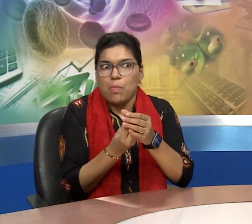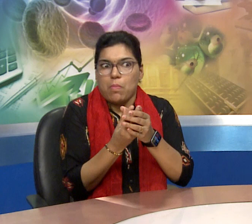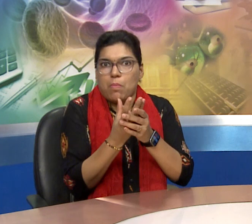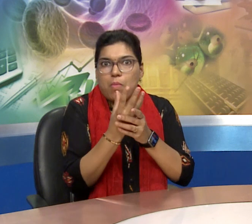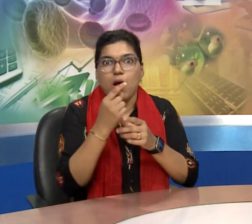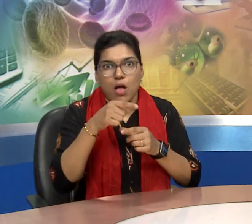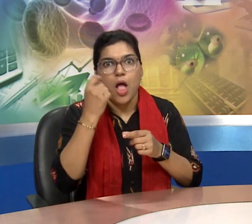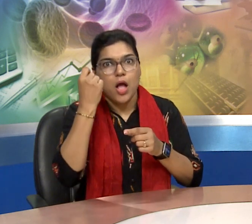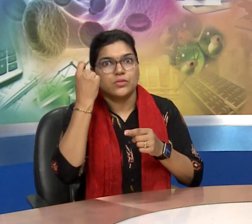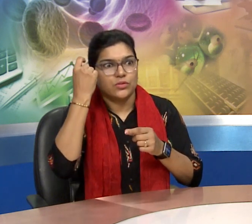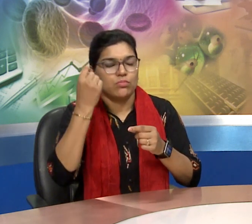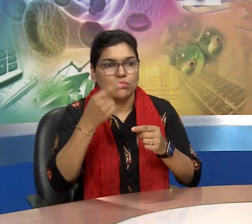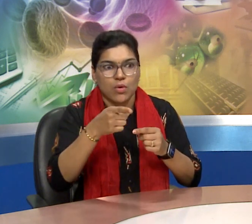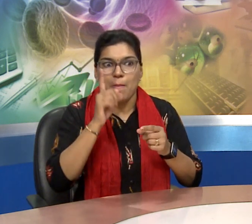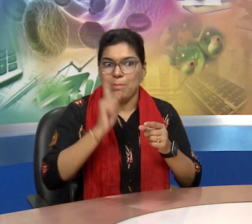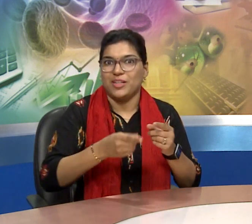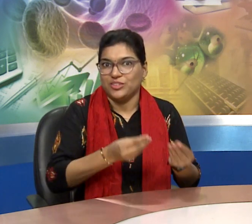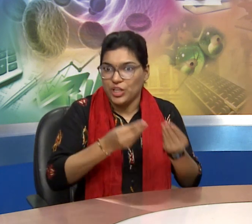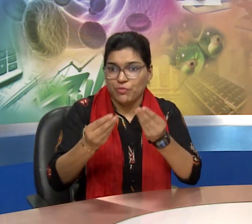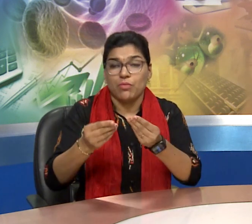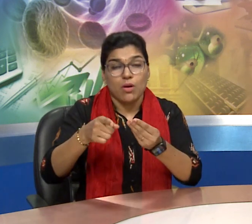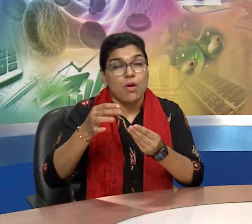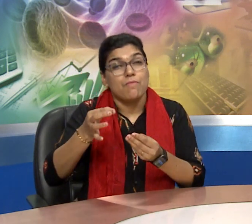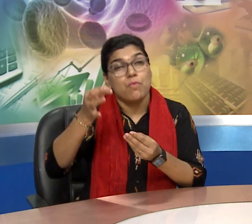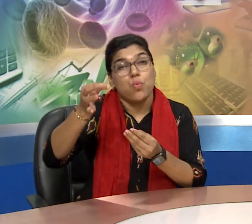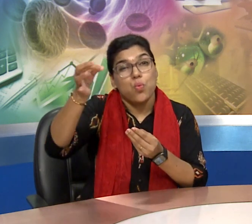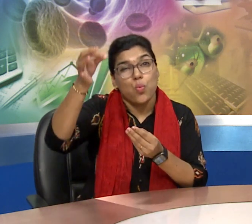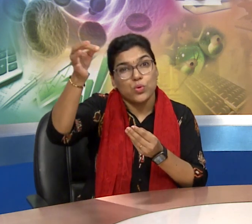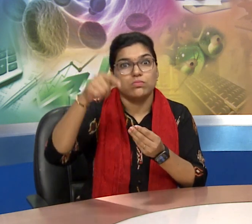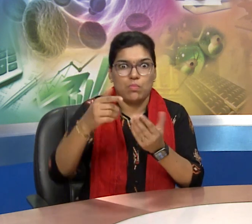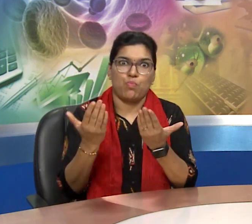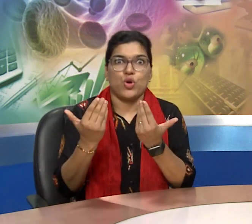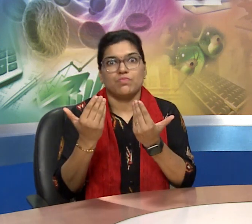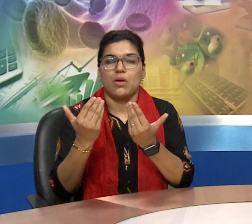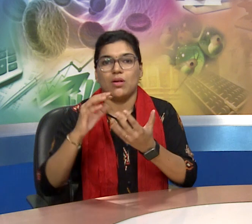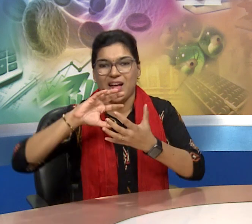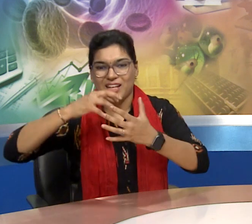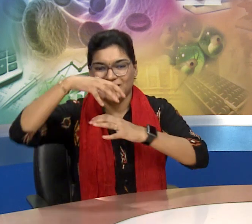the library people or the library staff, they do. And